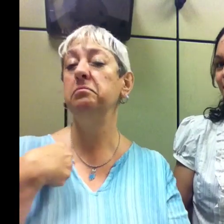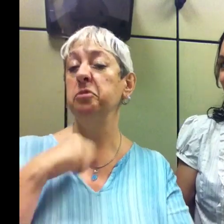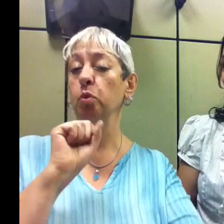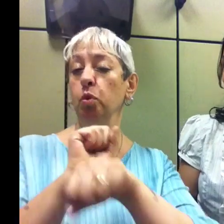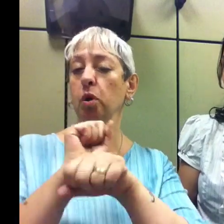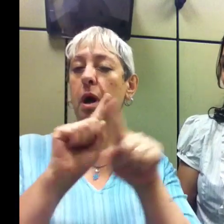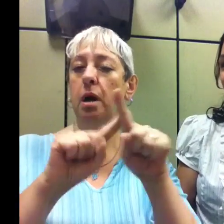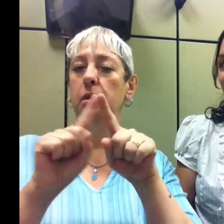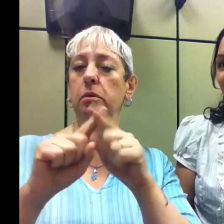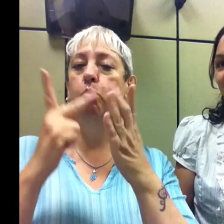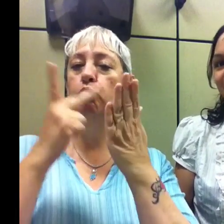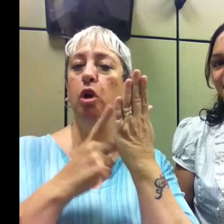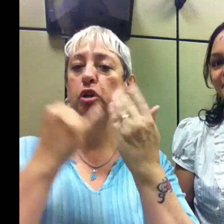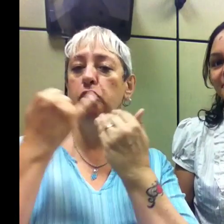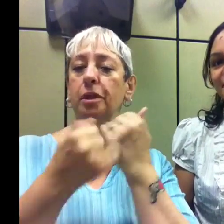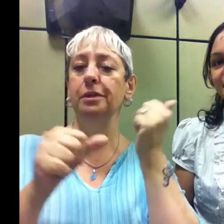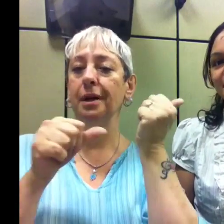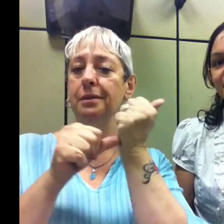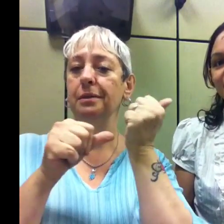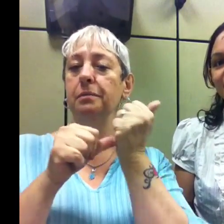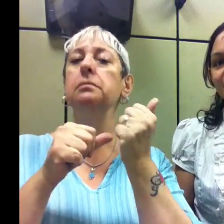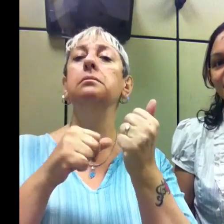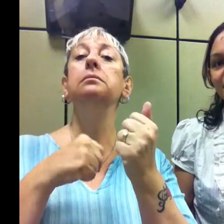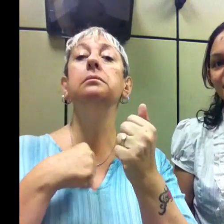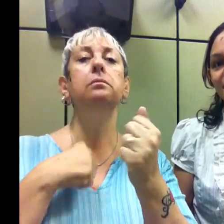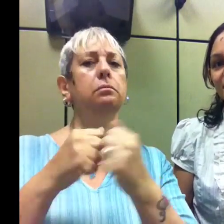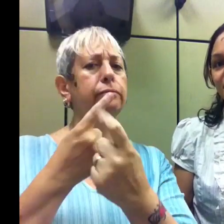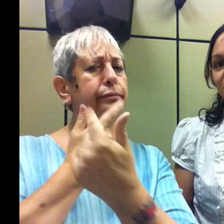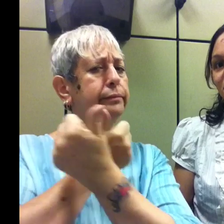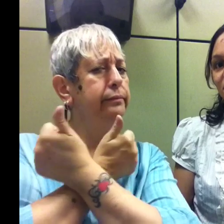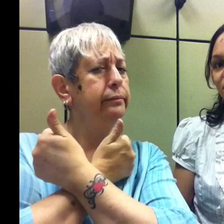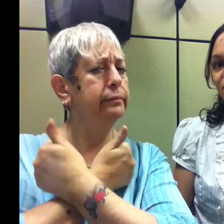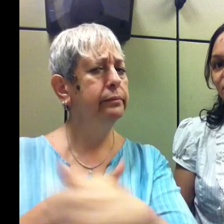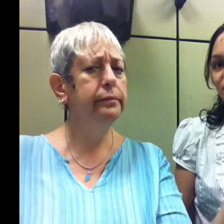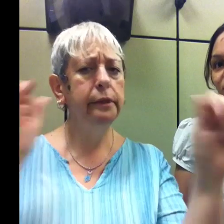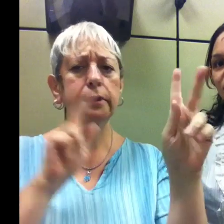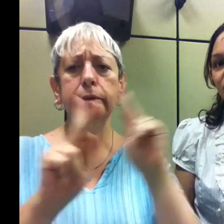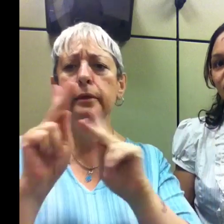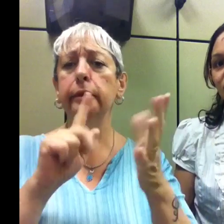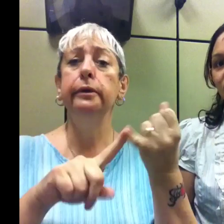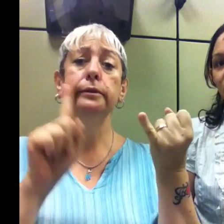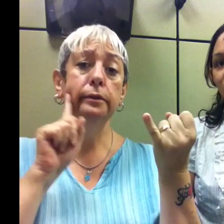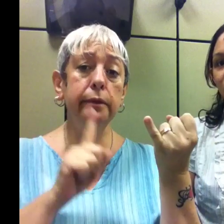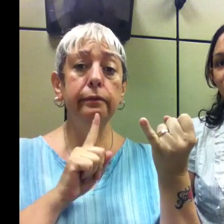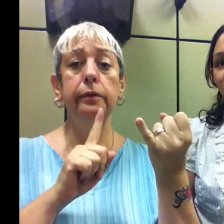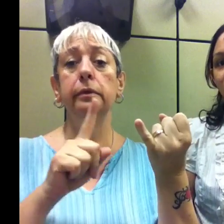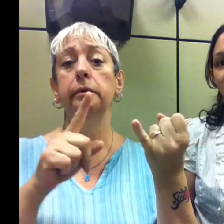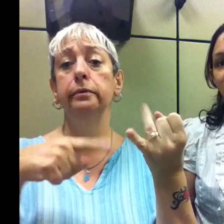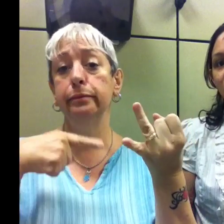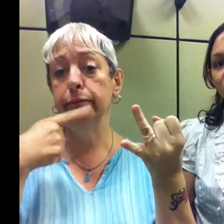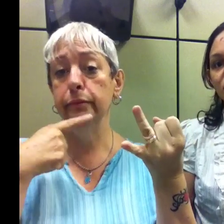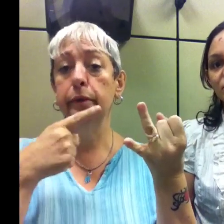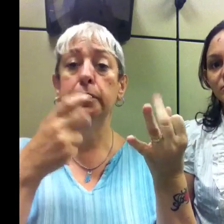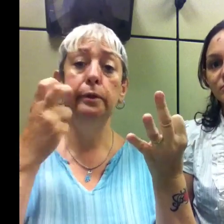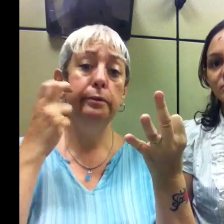RSVP can be also, like, with like a ticket, like, they're returning a ticket to you. Oh, 212, somebody called me. Maybe that's the one thing.